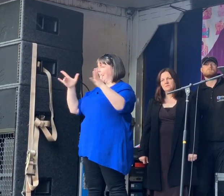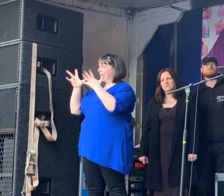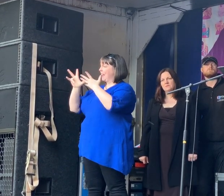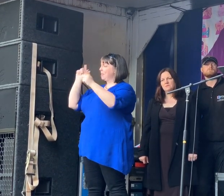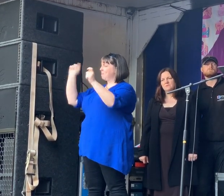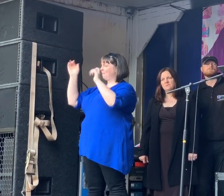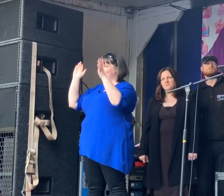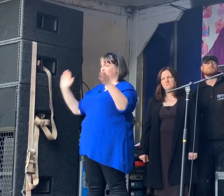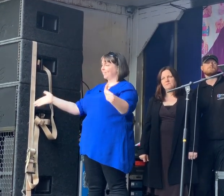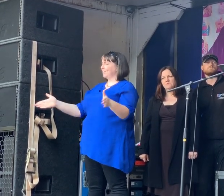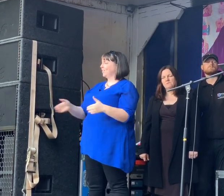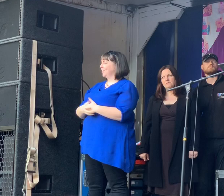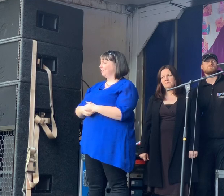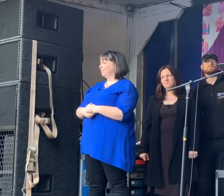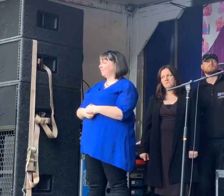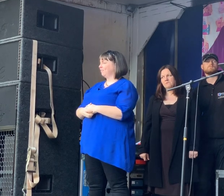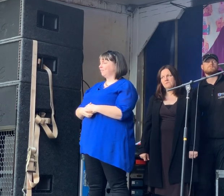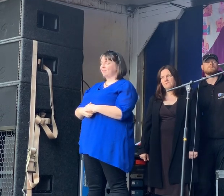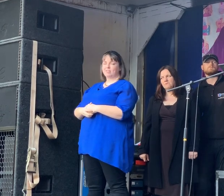Amendment.